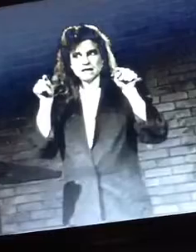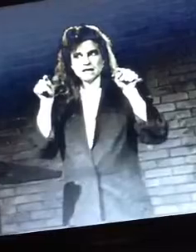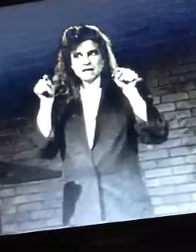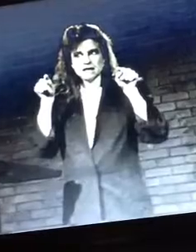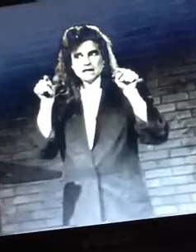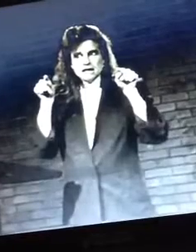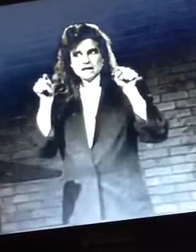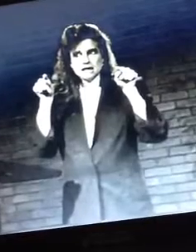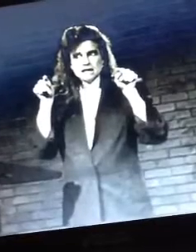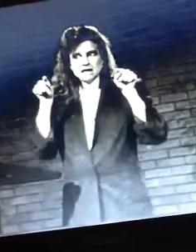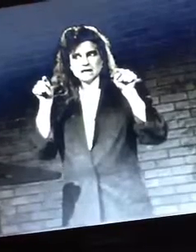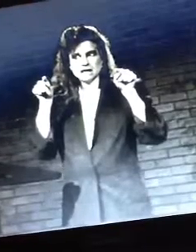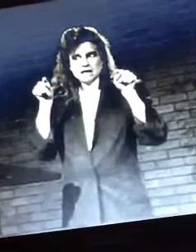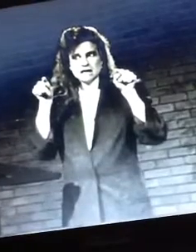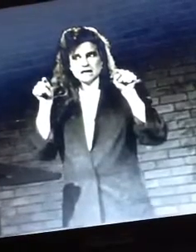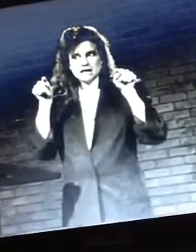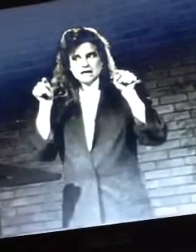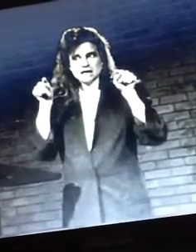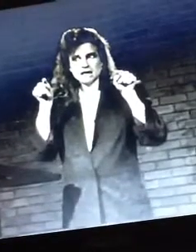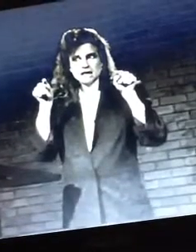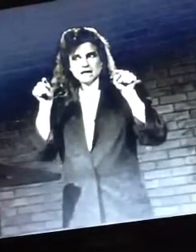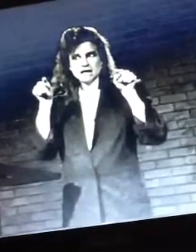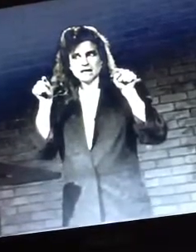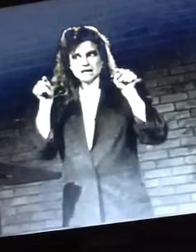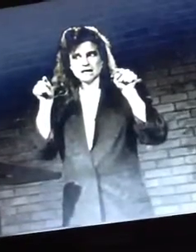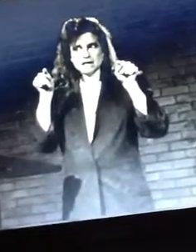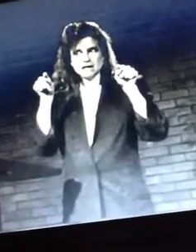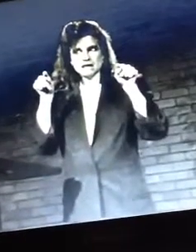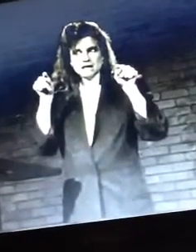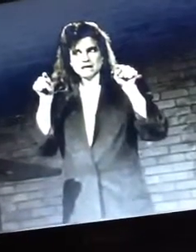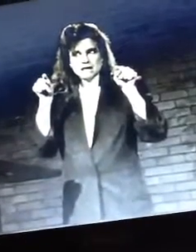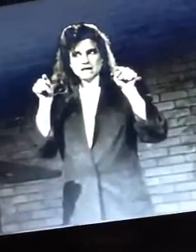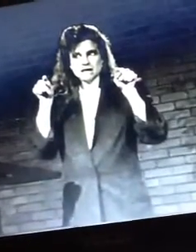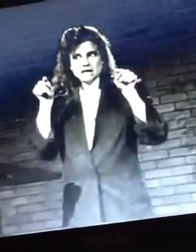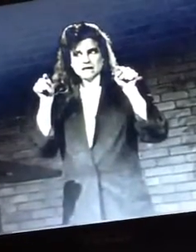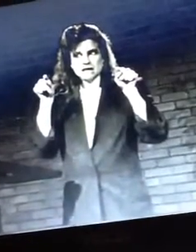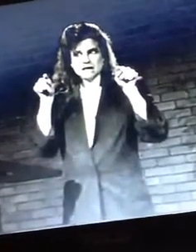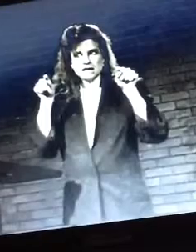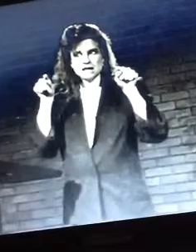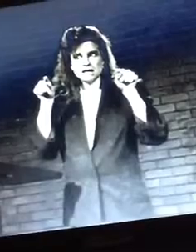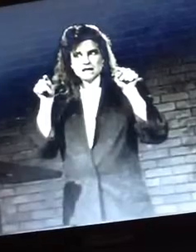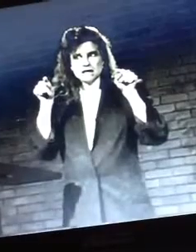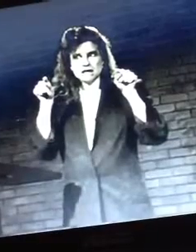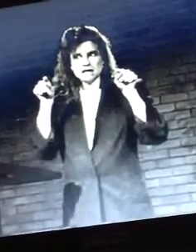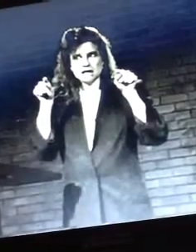is. Before they came up with that definition, they had two other